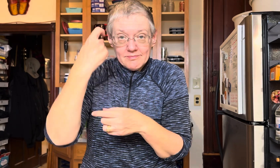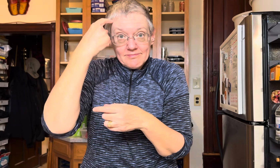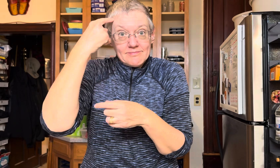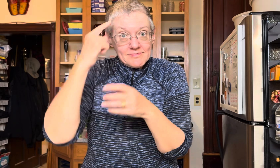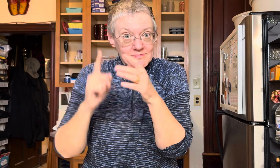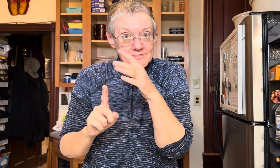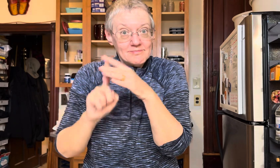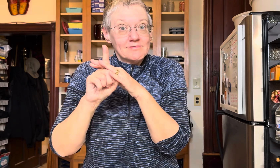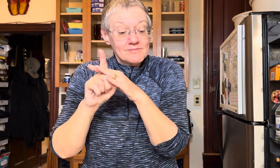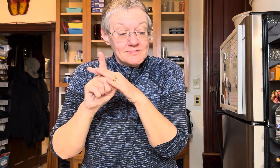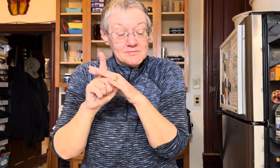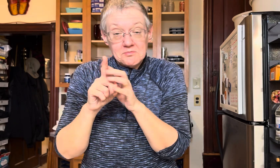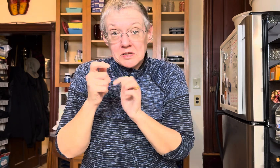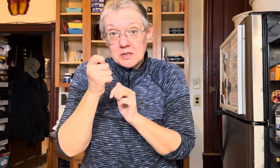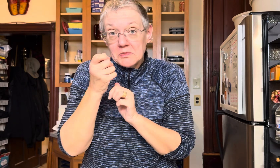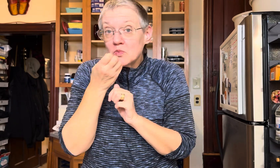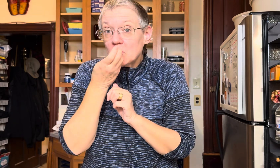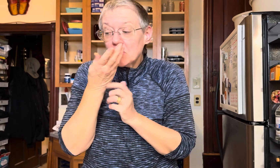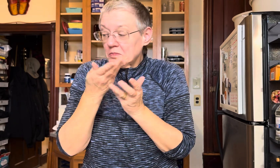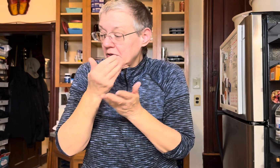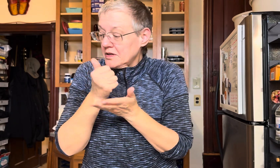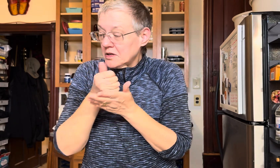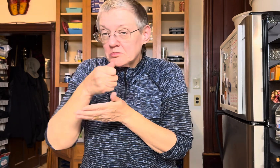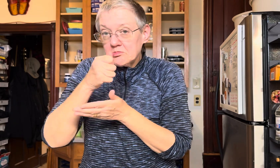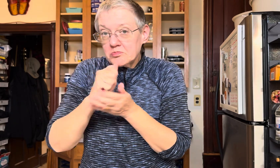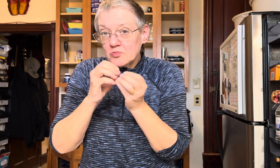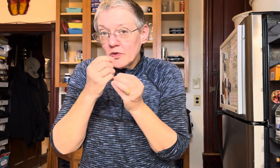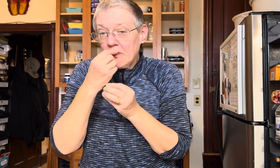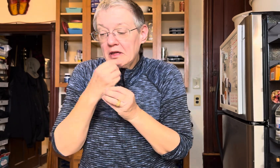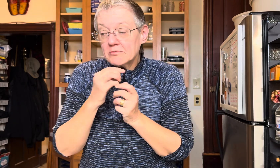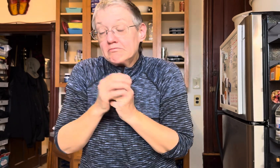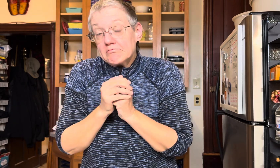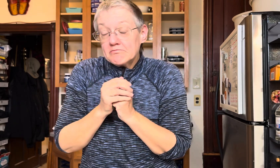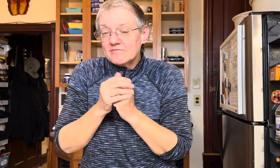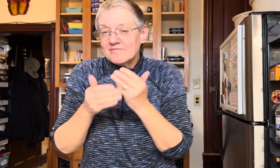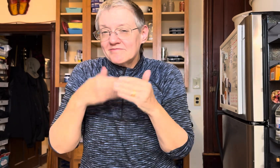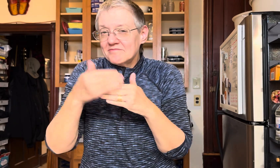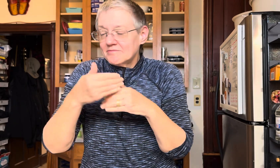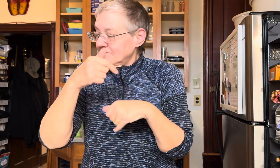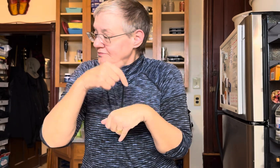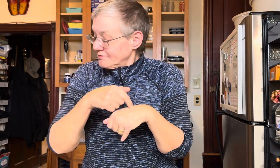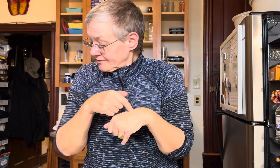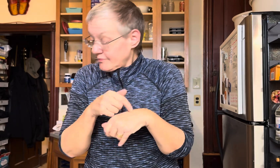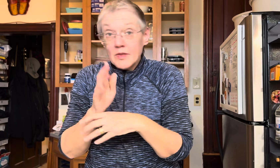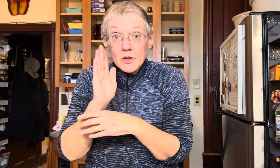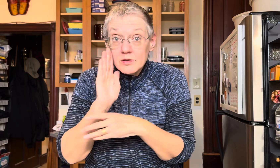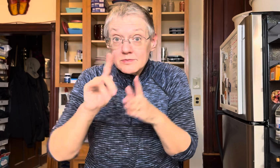They might be even easier to press if I warm them up just a little bit. I'll have to try that next time.